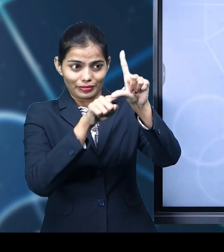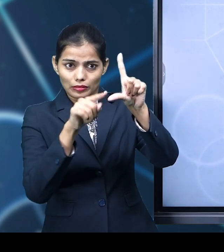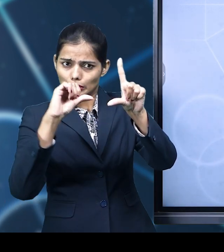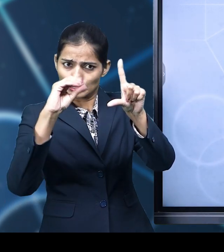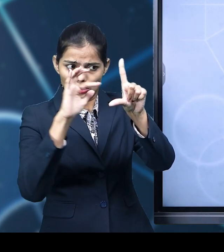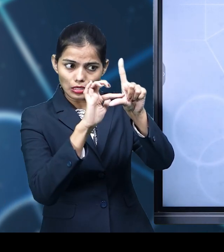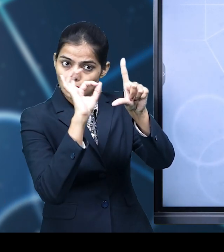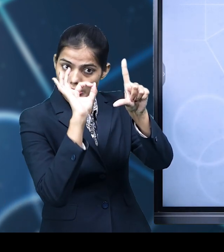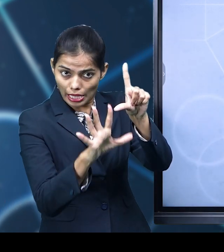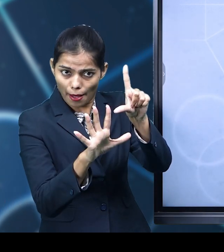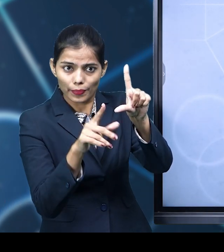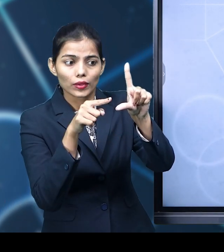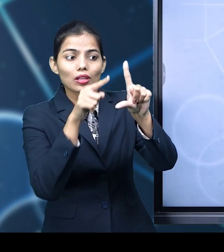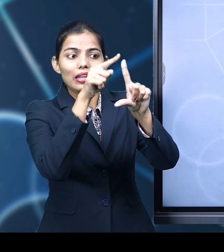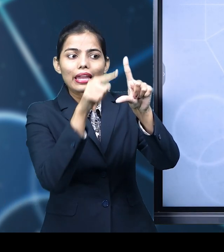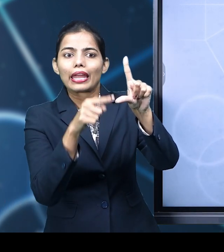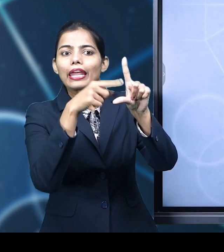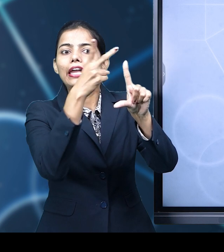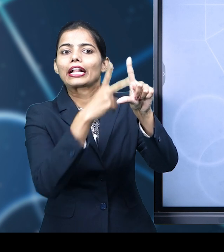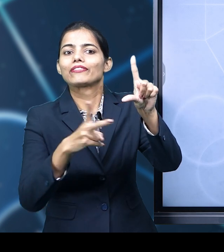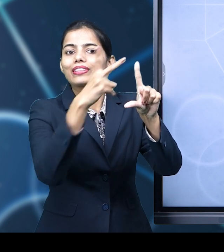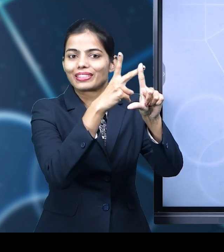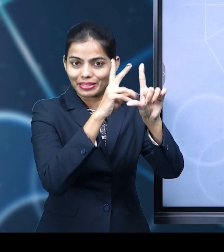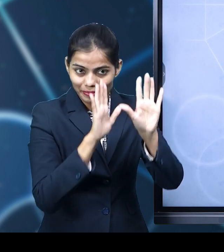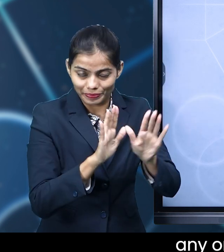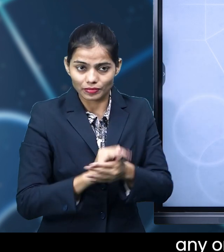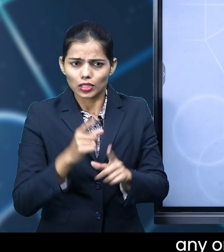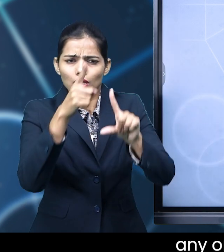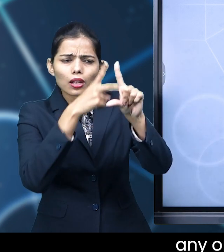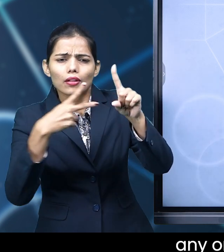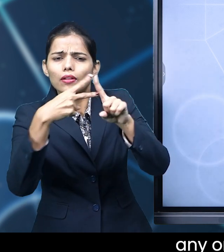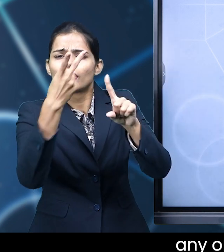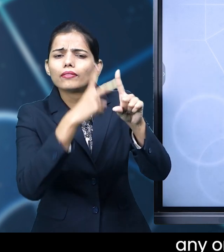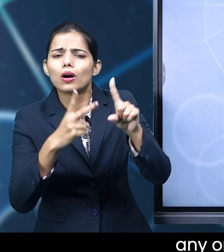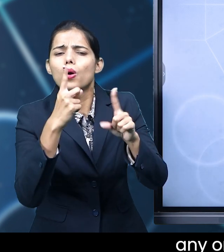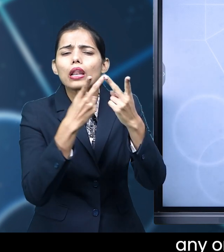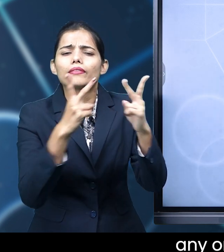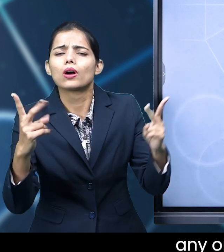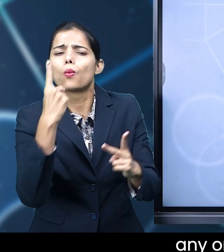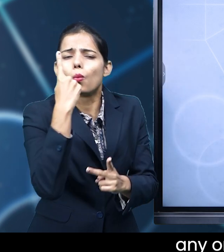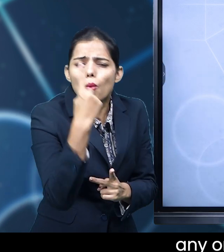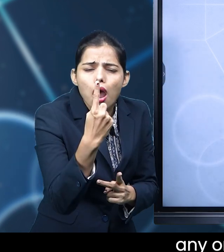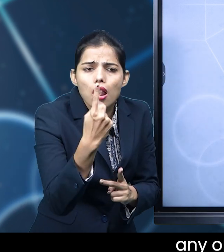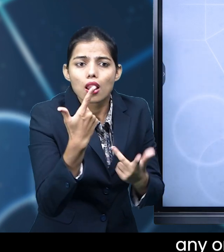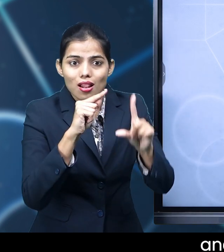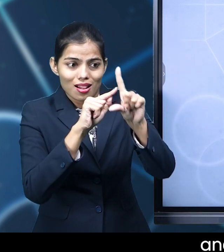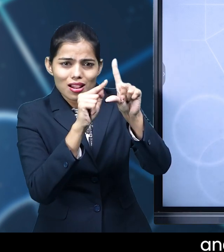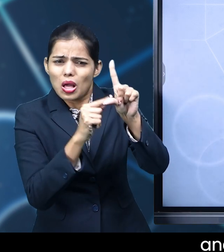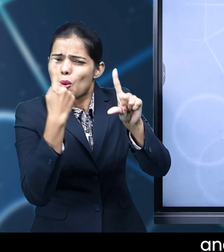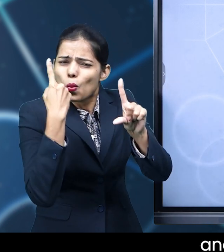Right scalene triangle. A triangle in which any one of the angles is a right angle and all the three